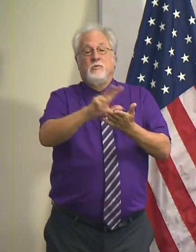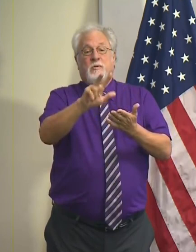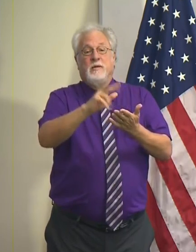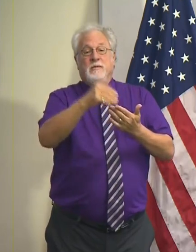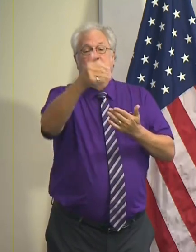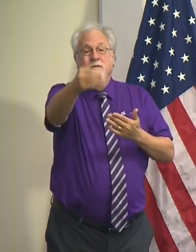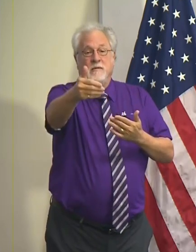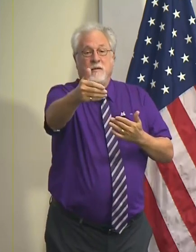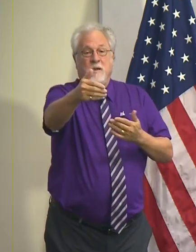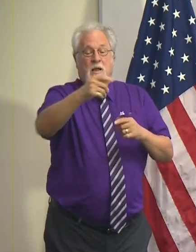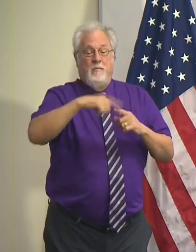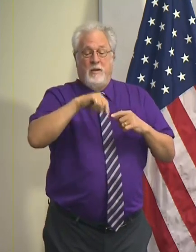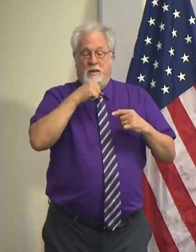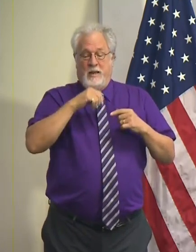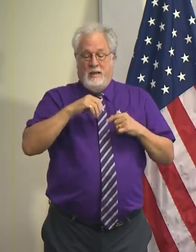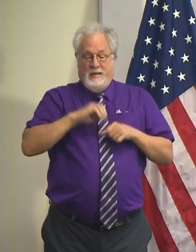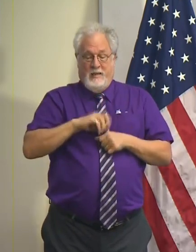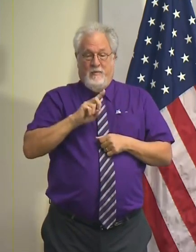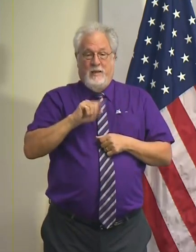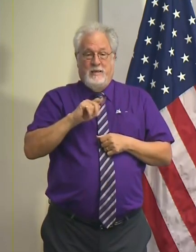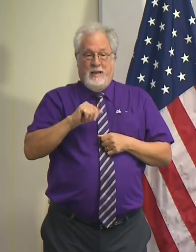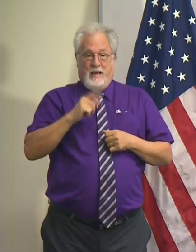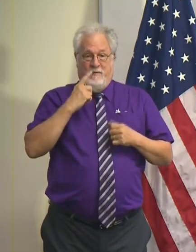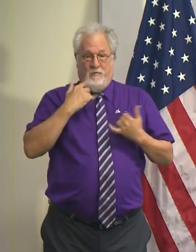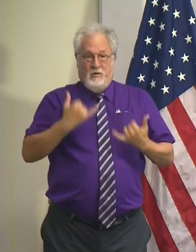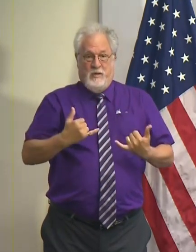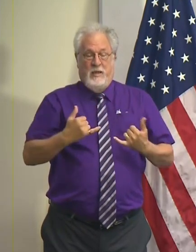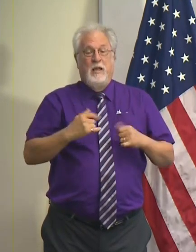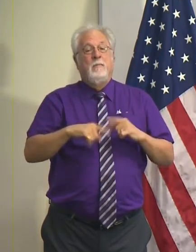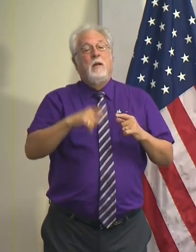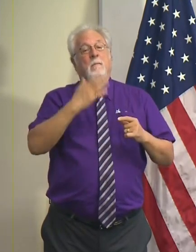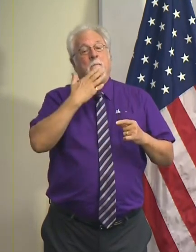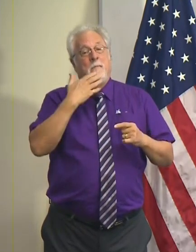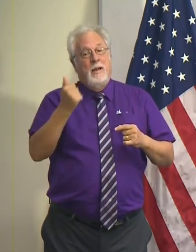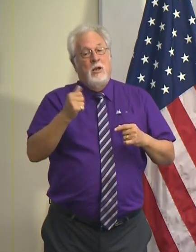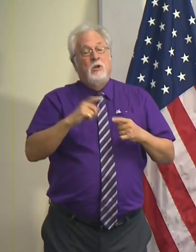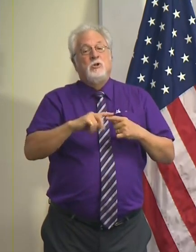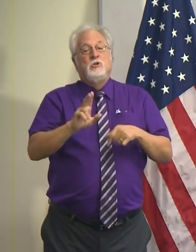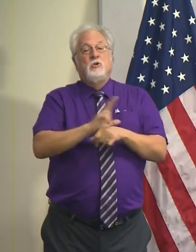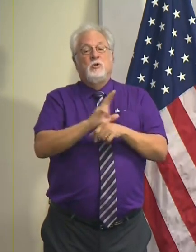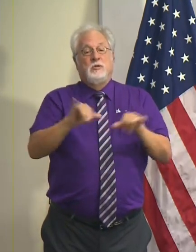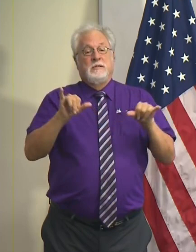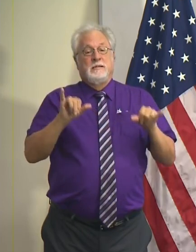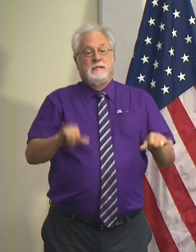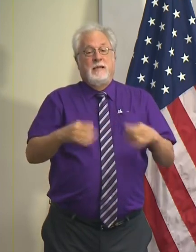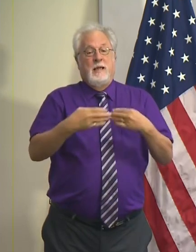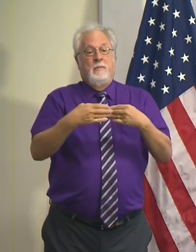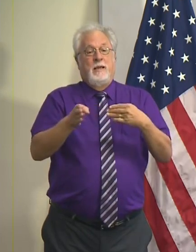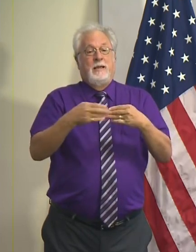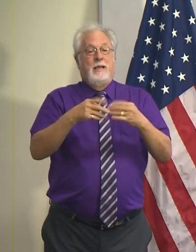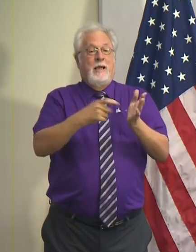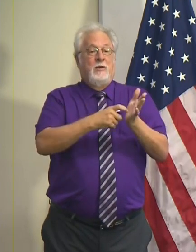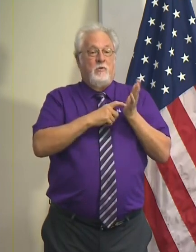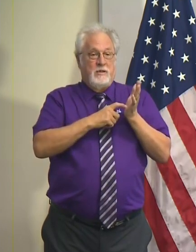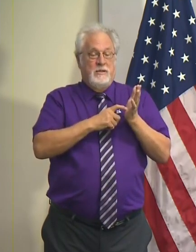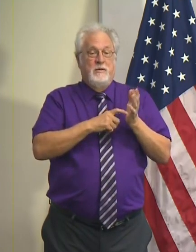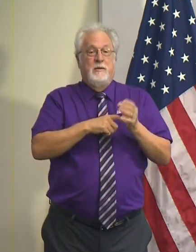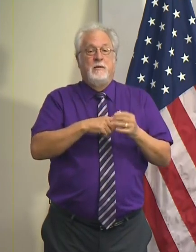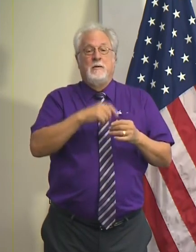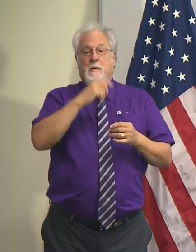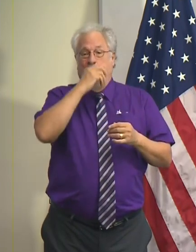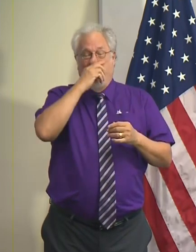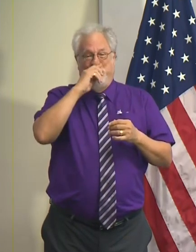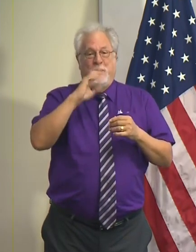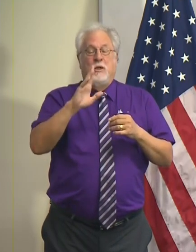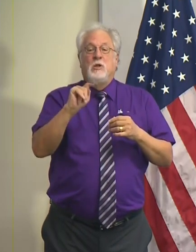the data upon which I made my decision. But I thought it was best to use the same gating criteria in